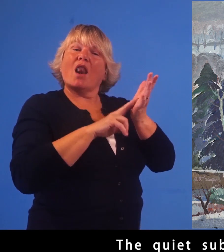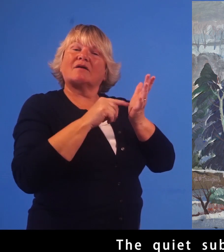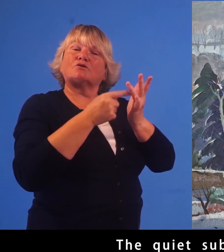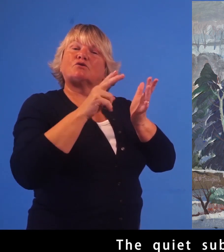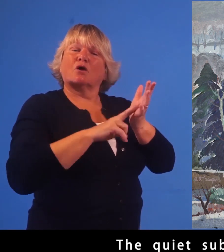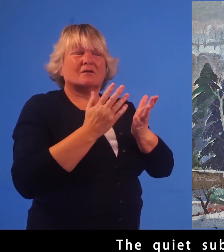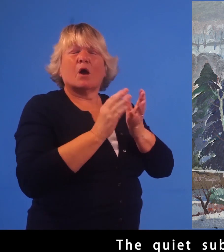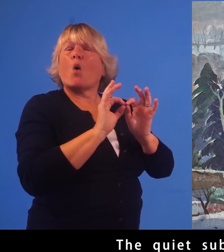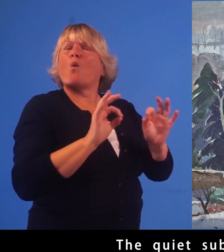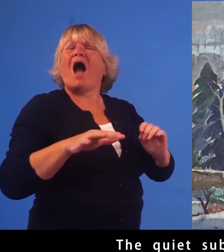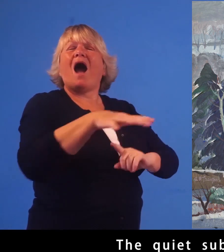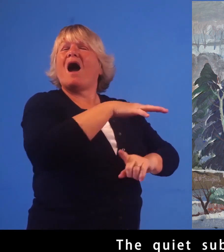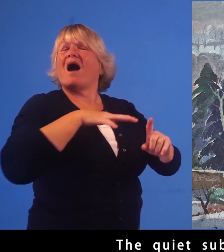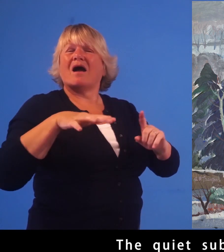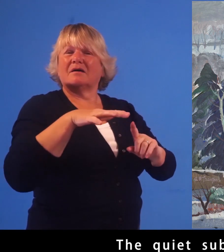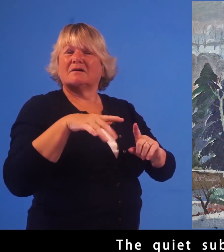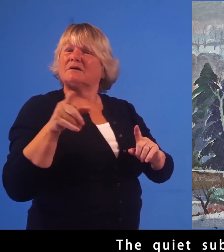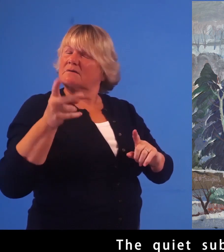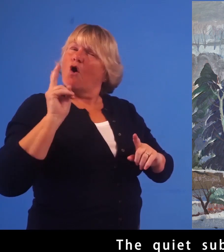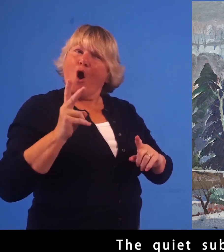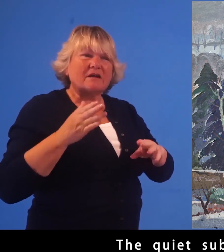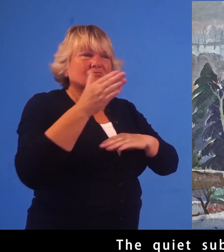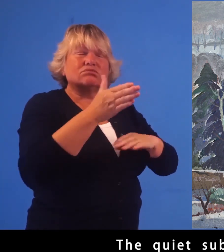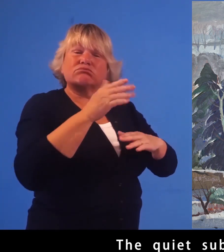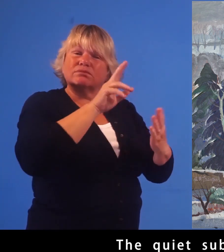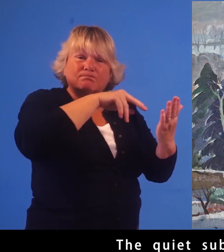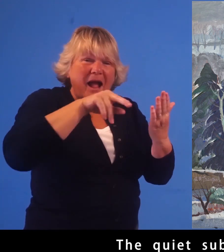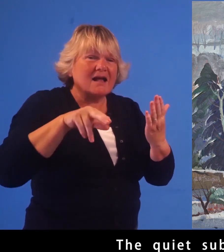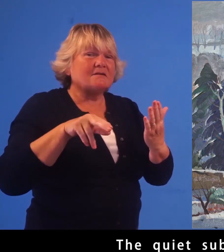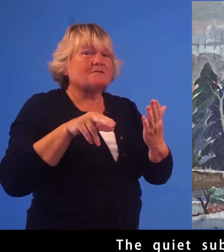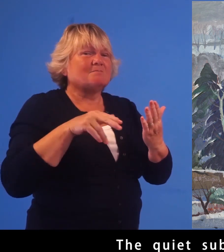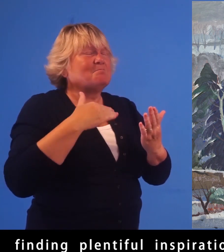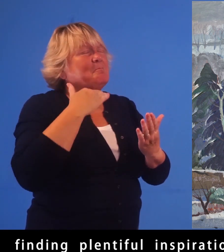The quiet suburb of Colinton was an area he often painted,